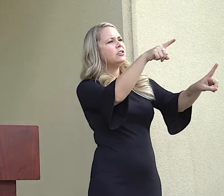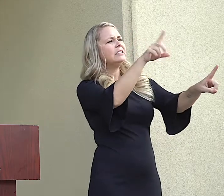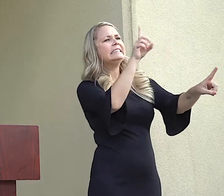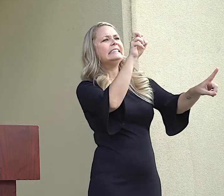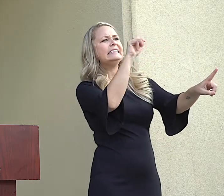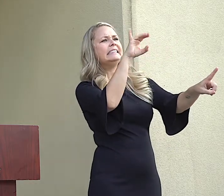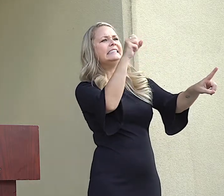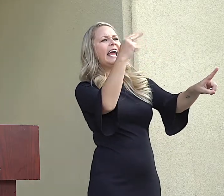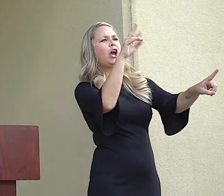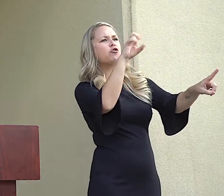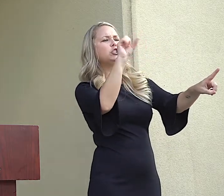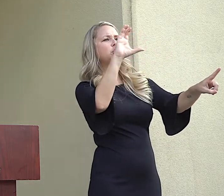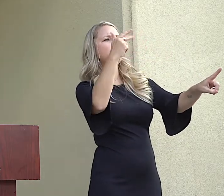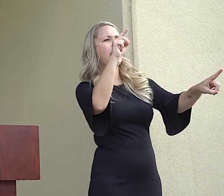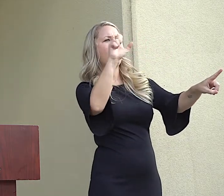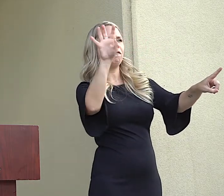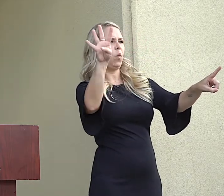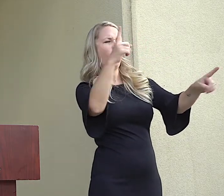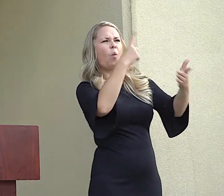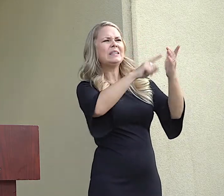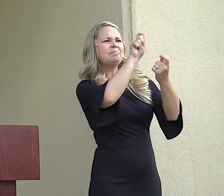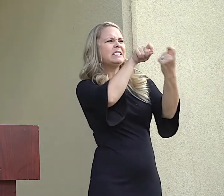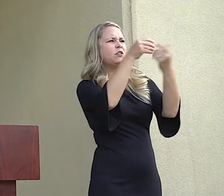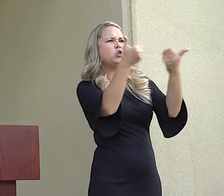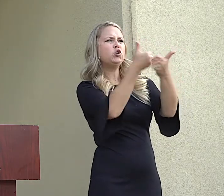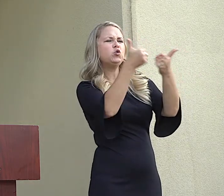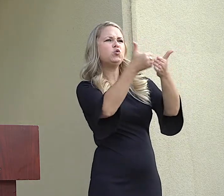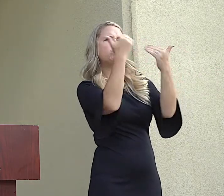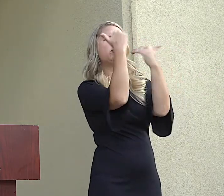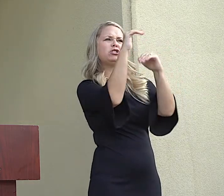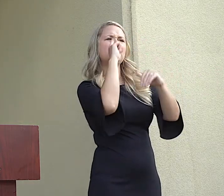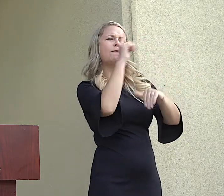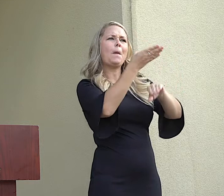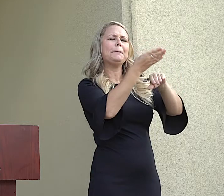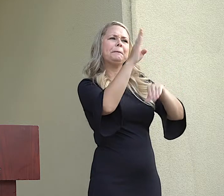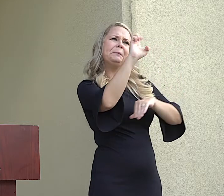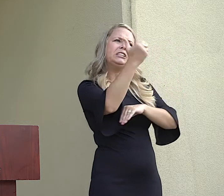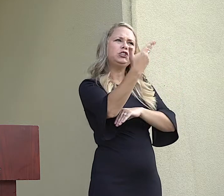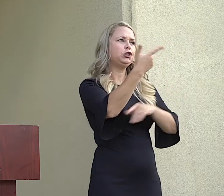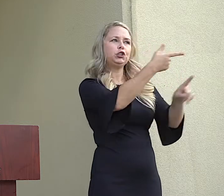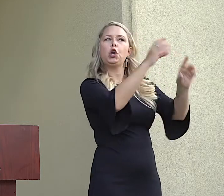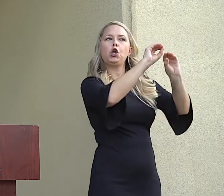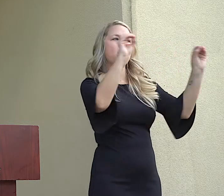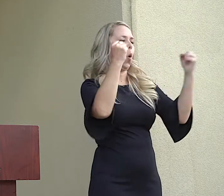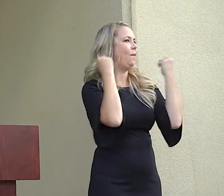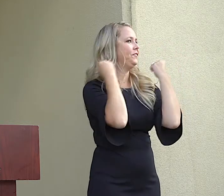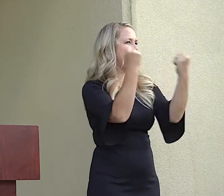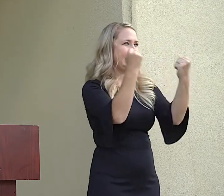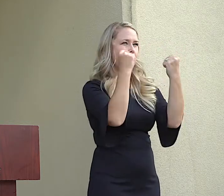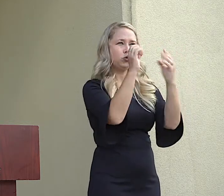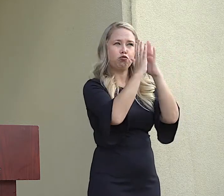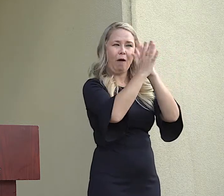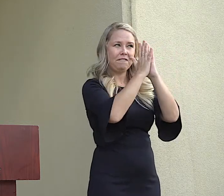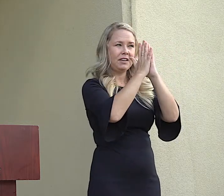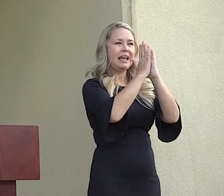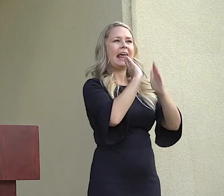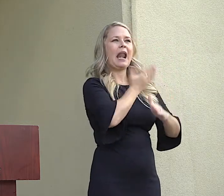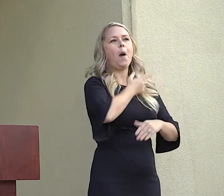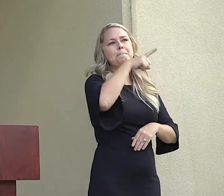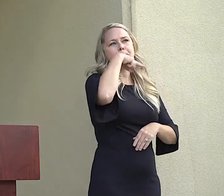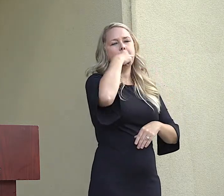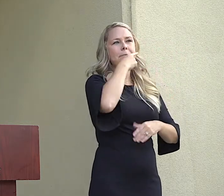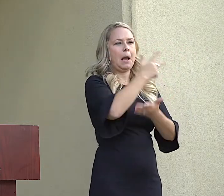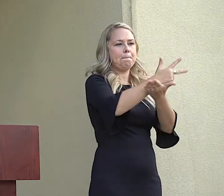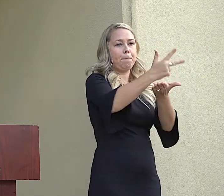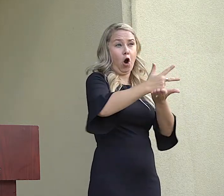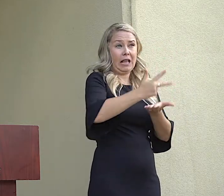with Channel 4. What specifically are the new restrictions for beaches? Specifically, is there's no vehicular traffic and our public parking lots